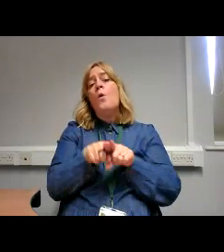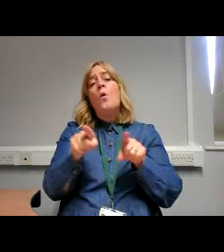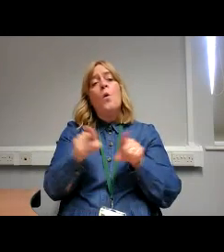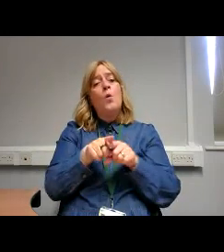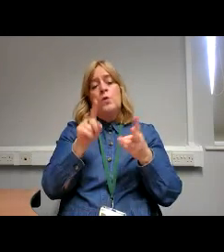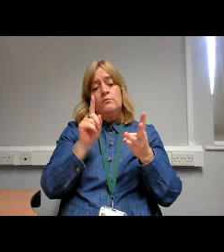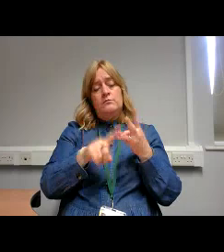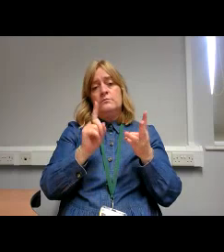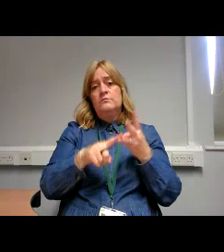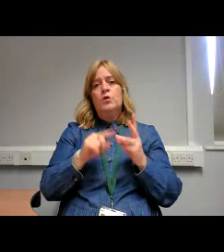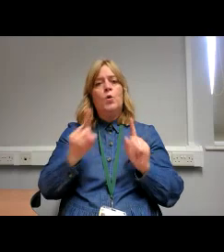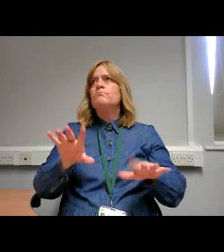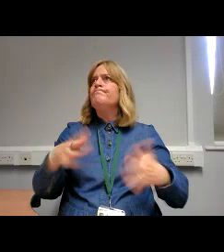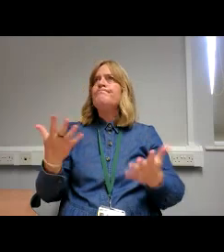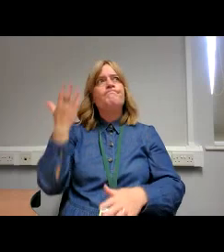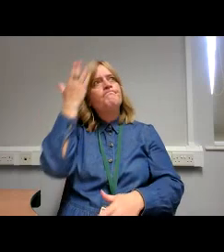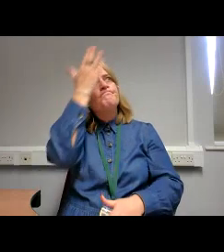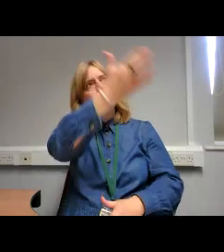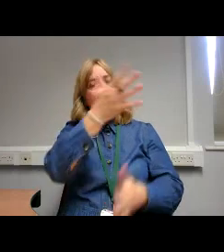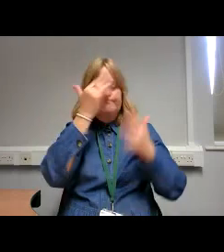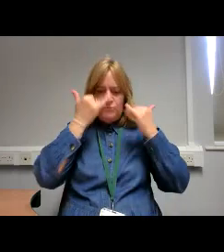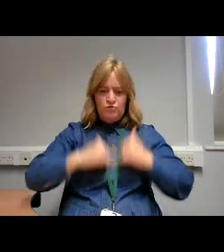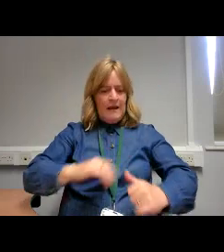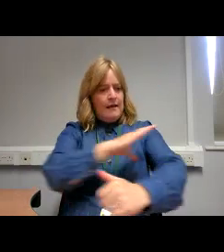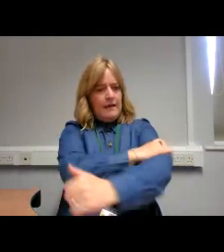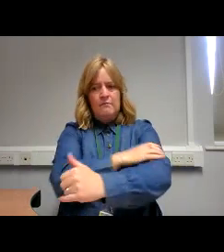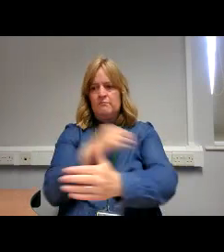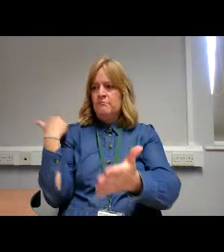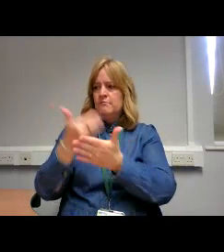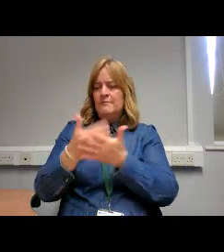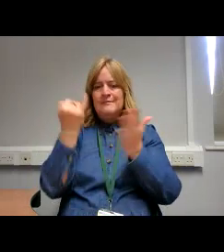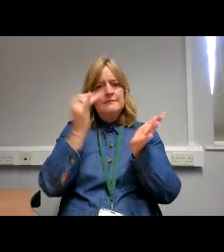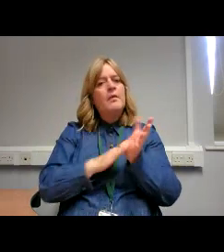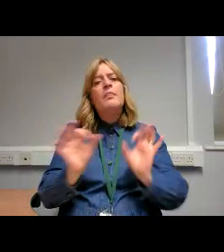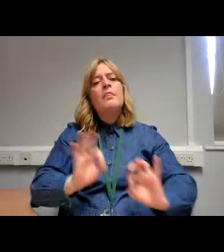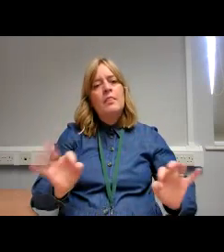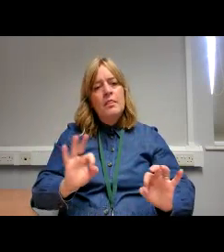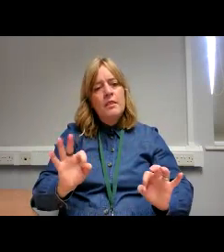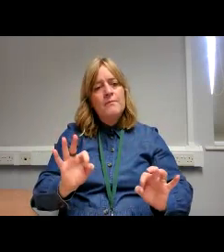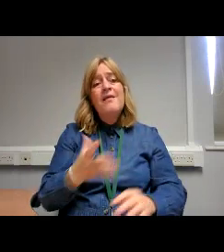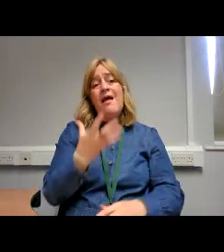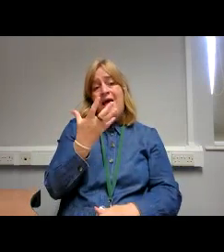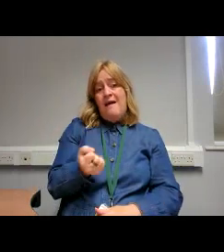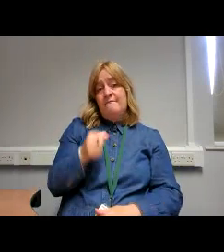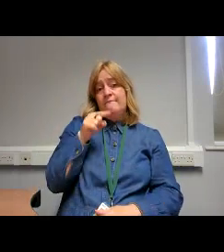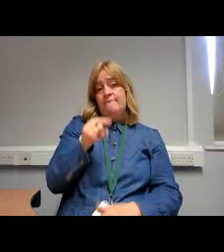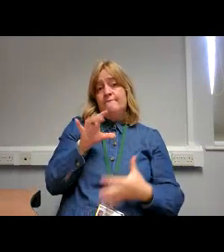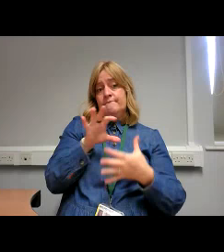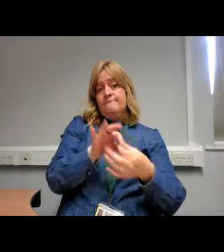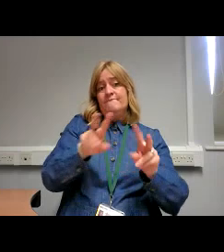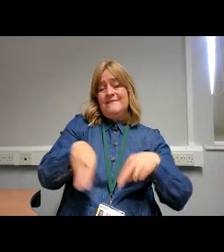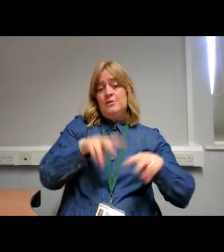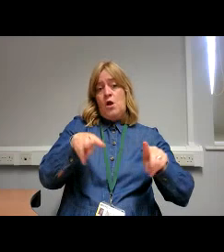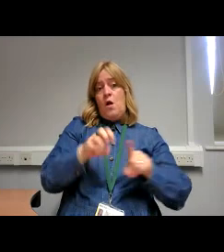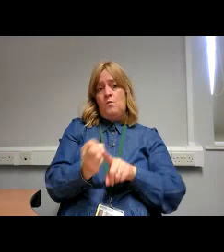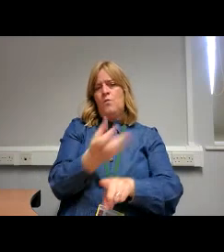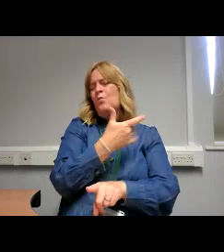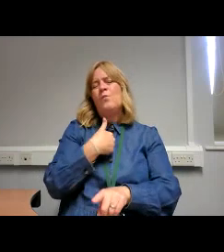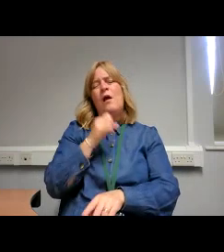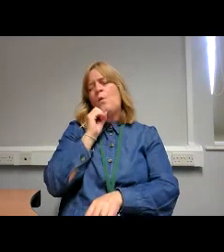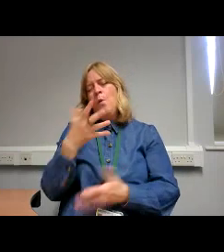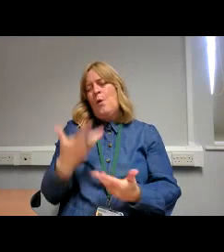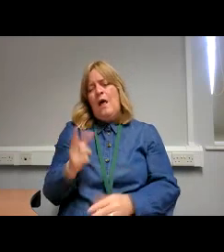a healthcare professional within the previous 6 months. There's a little video link here. I won't play that, but you can